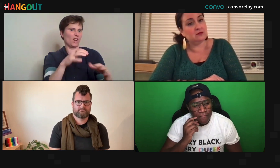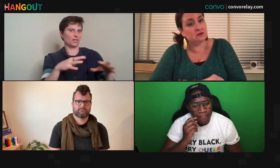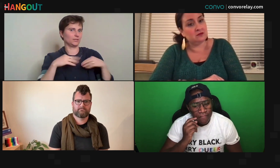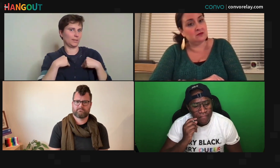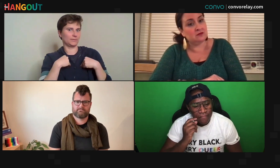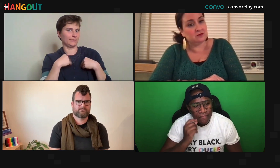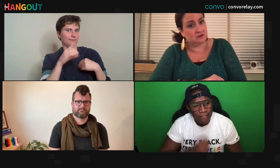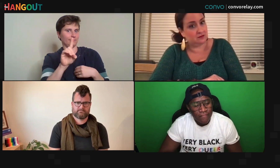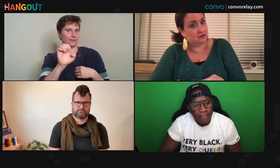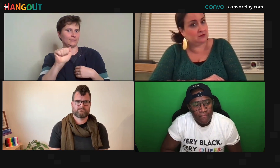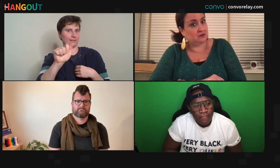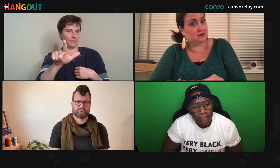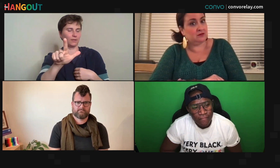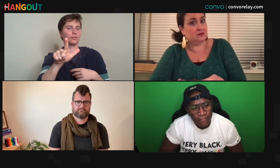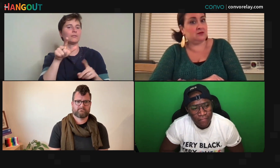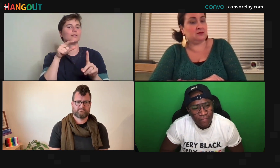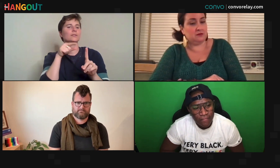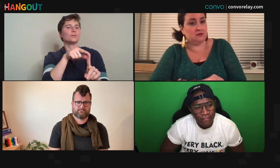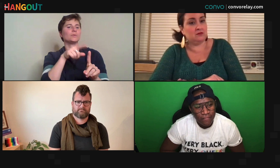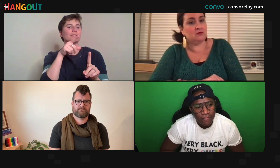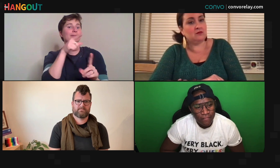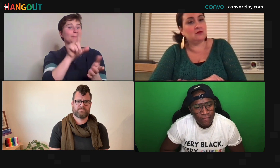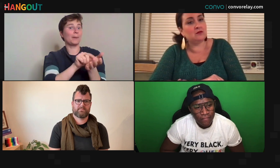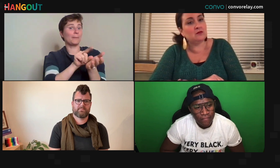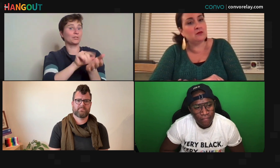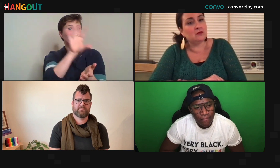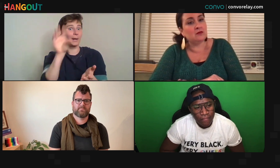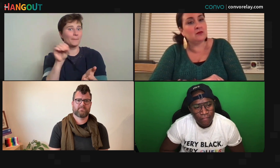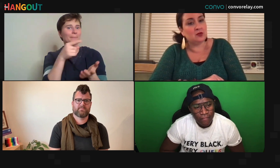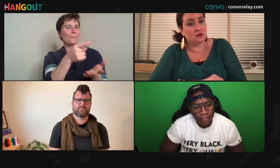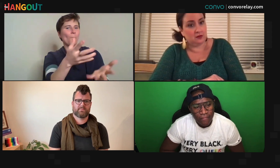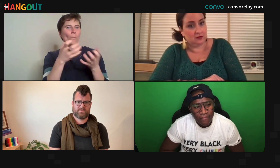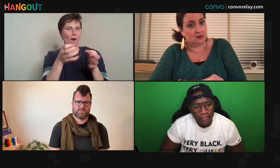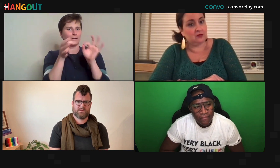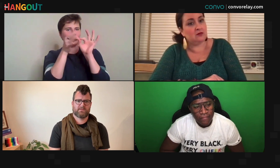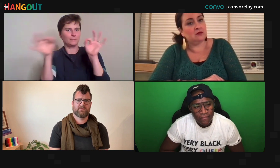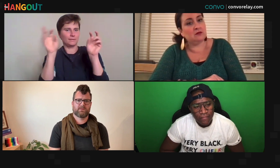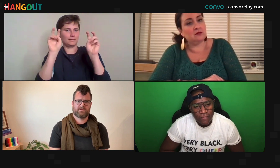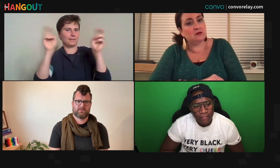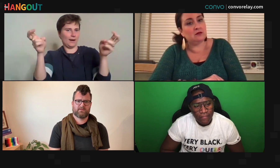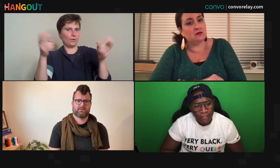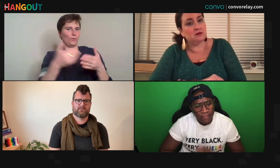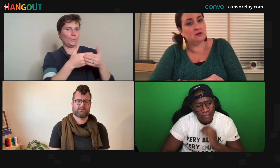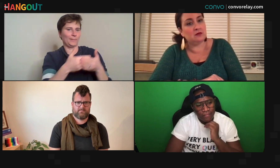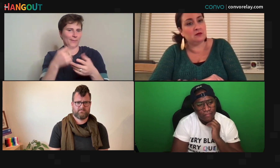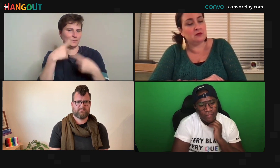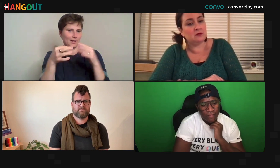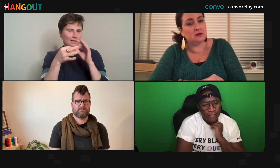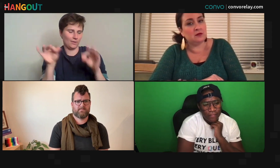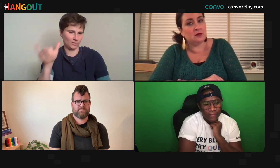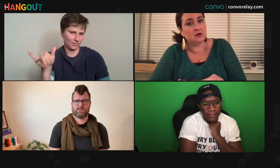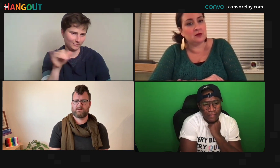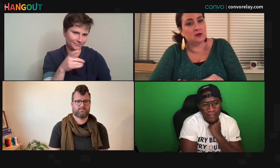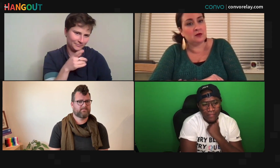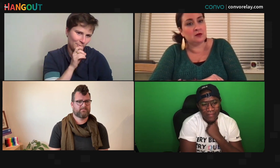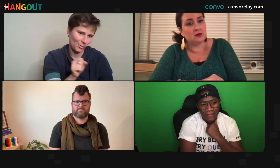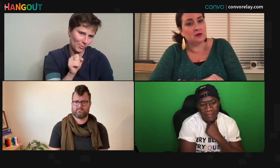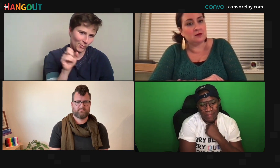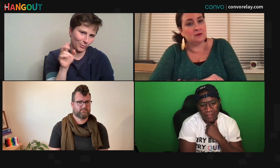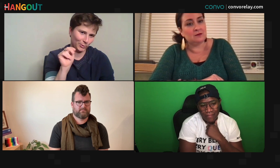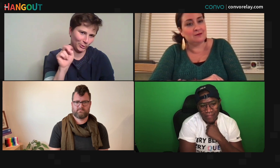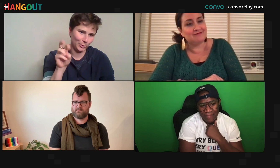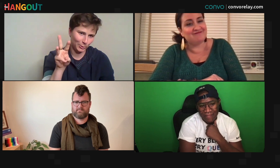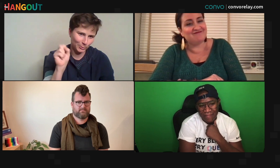big concern was about DSL almost not accepting it because the publishing company wanted to title it Baby